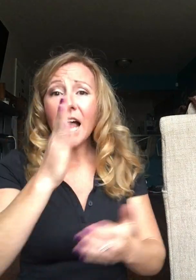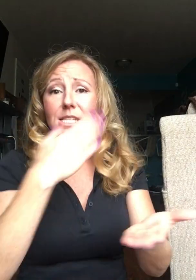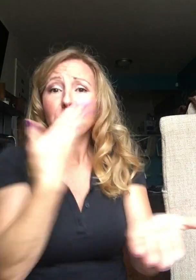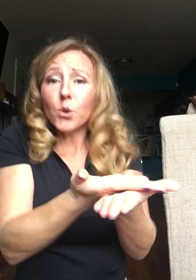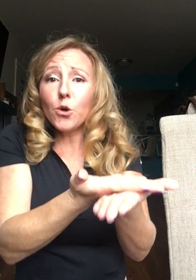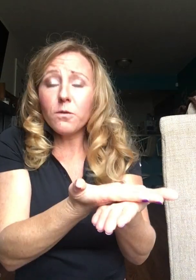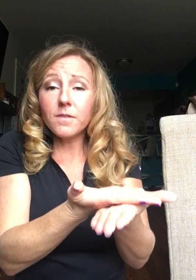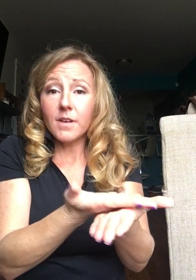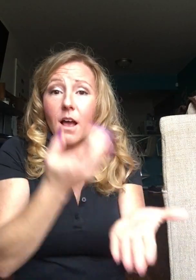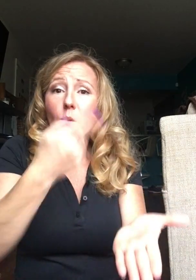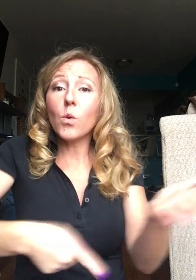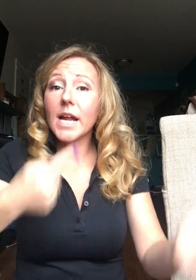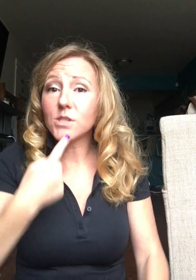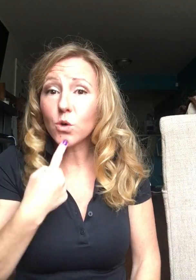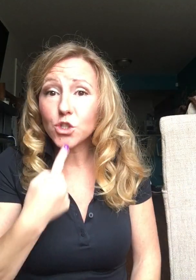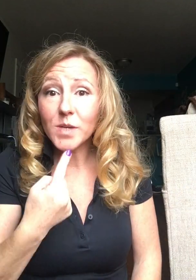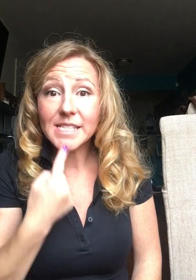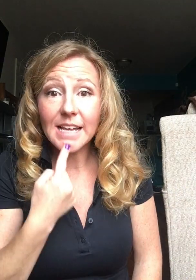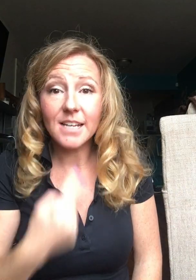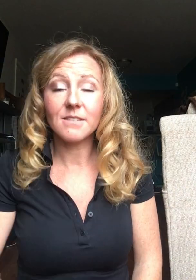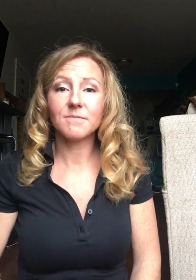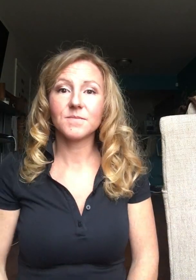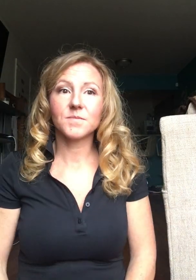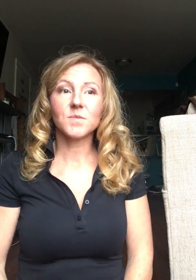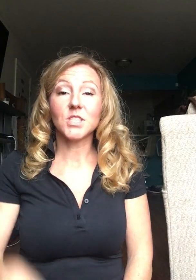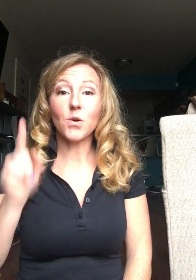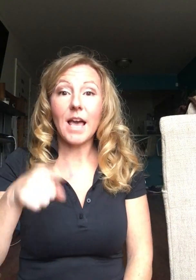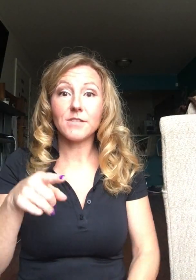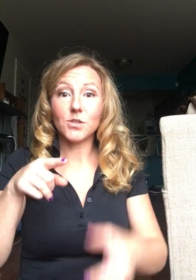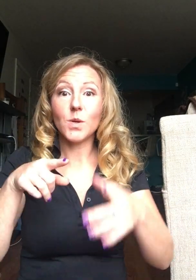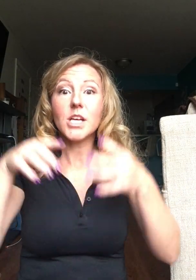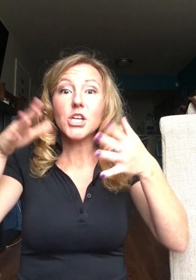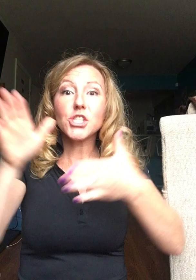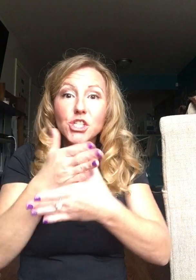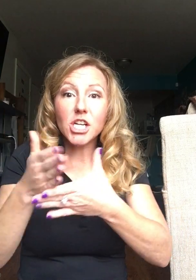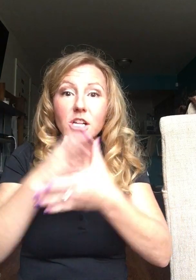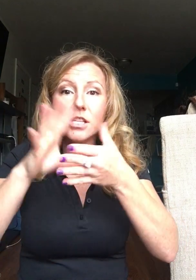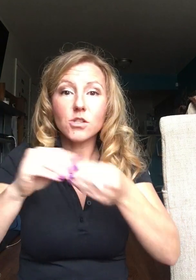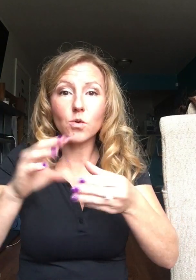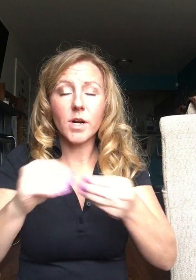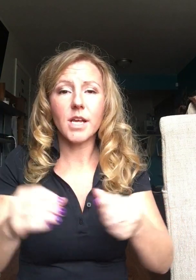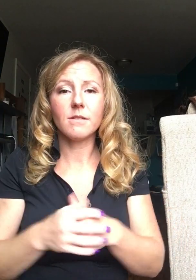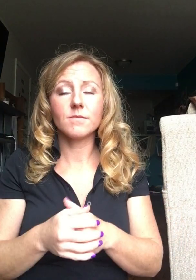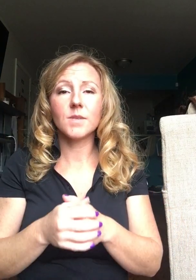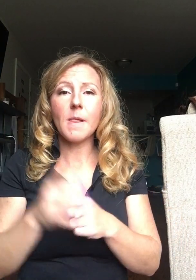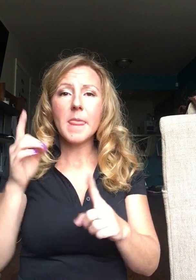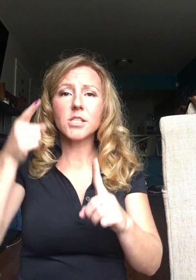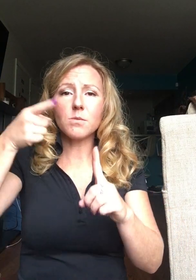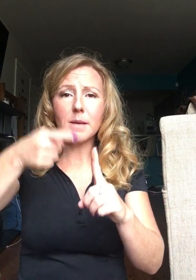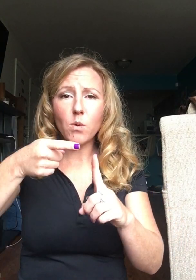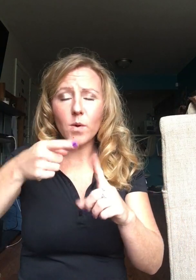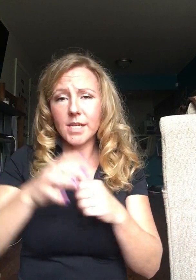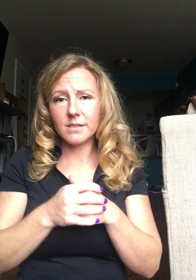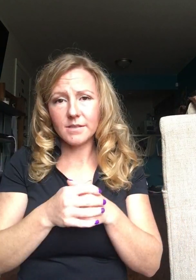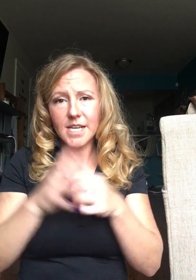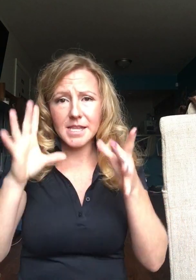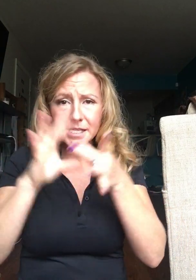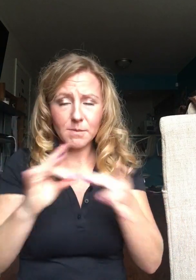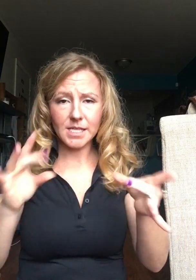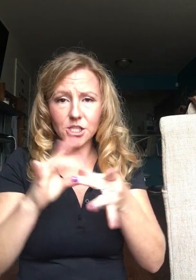God's proof. What I told you, he said. You have to share the story. So my point in this message